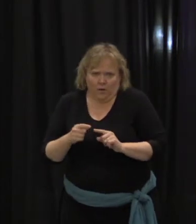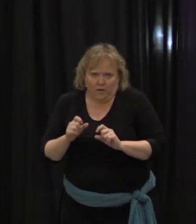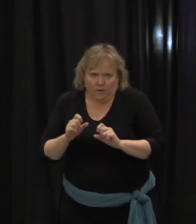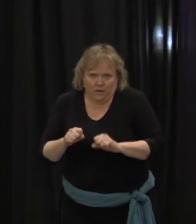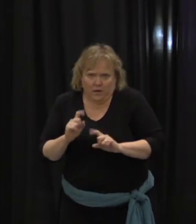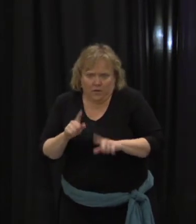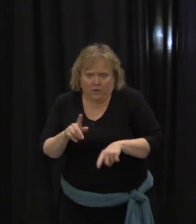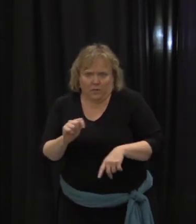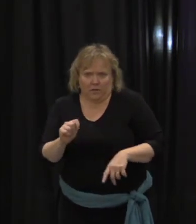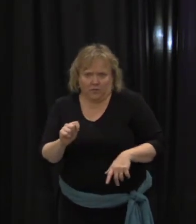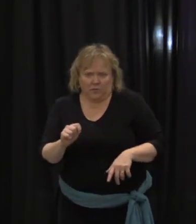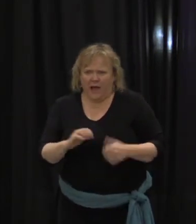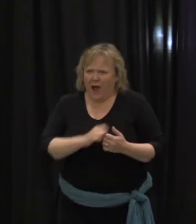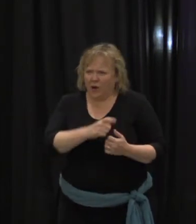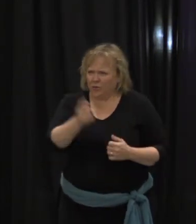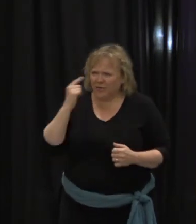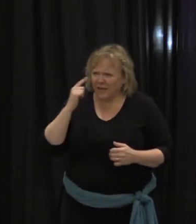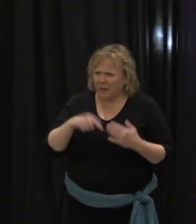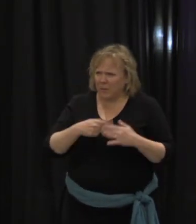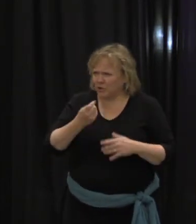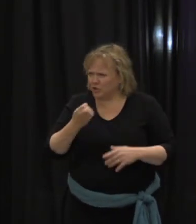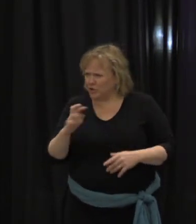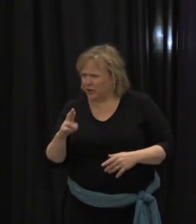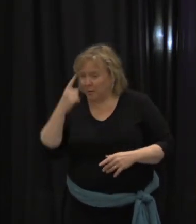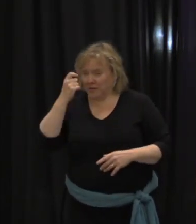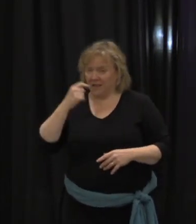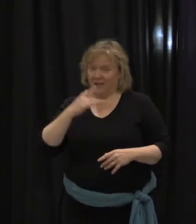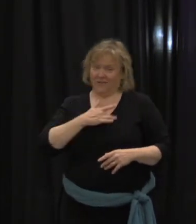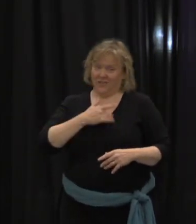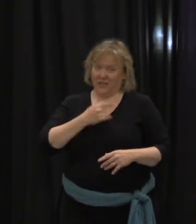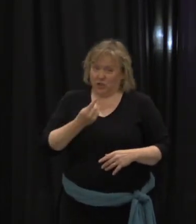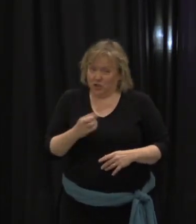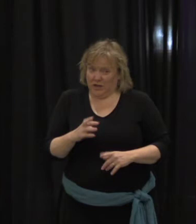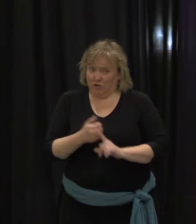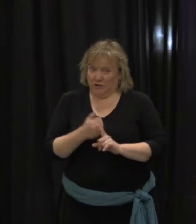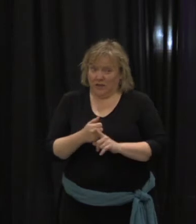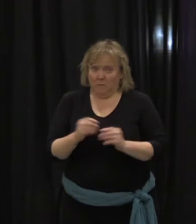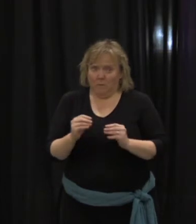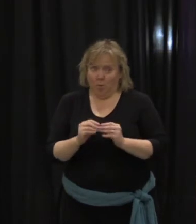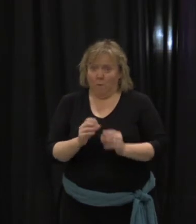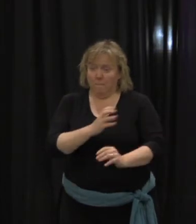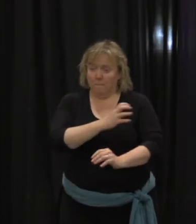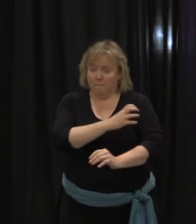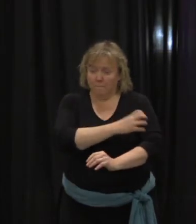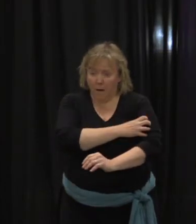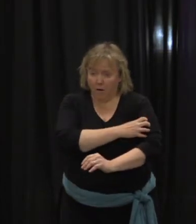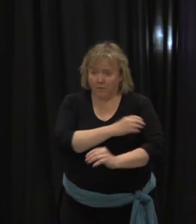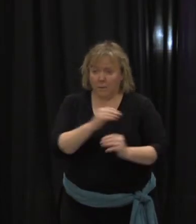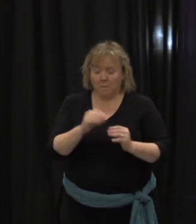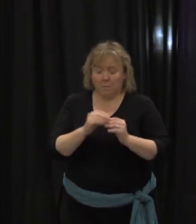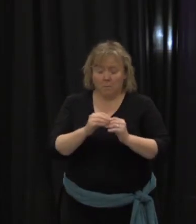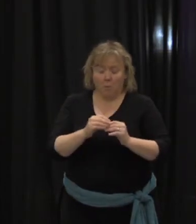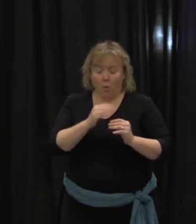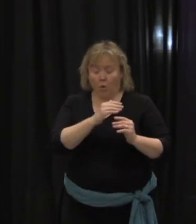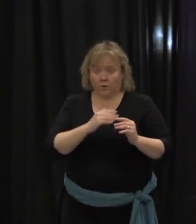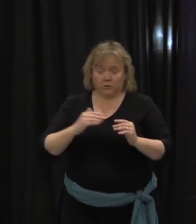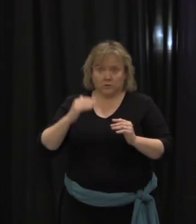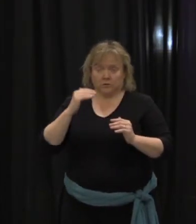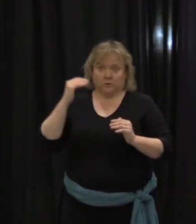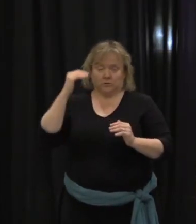gender even means? Because I believe that gender is actually way more powerful and more magnificent than what we have sequestered it to